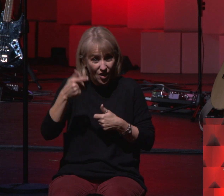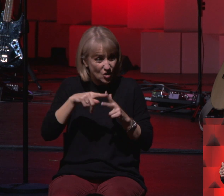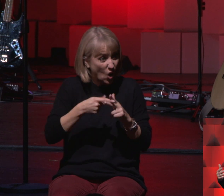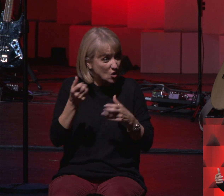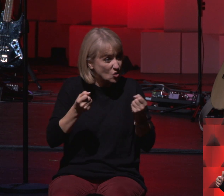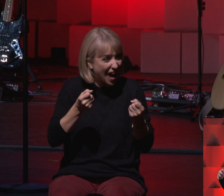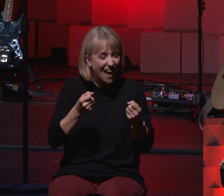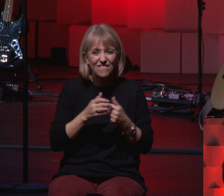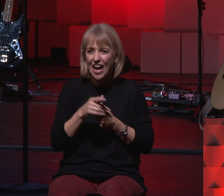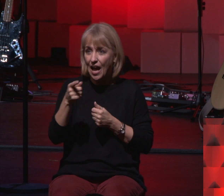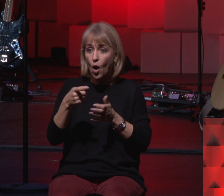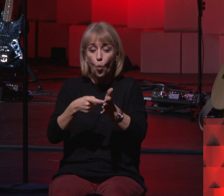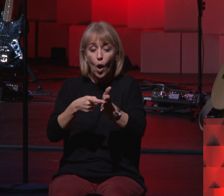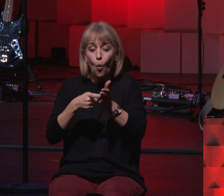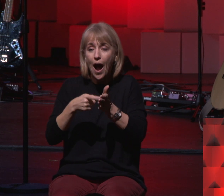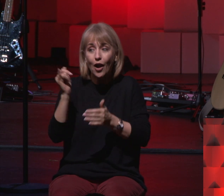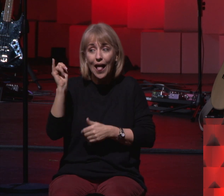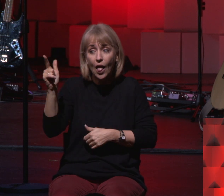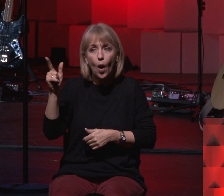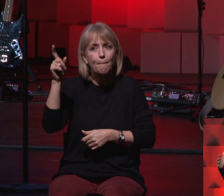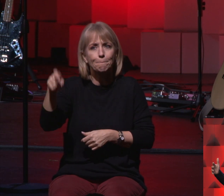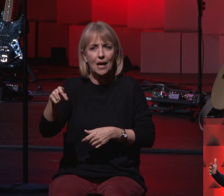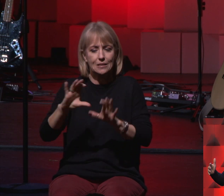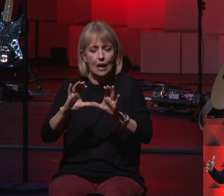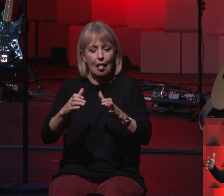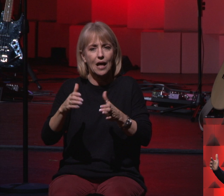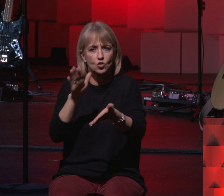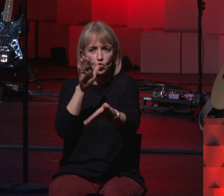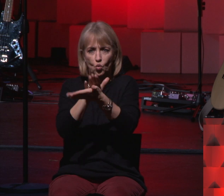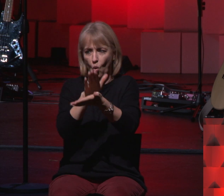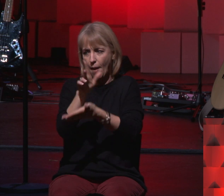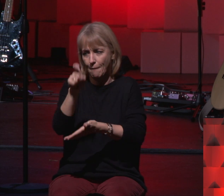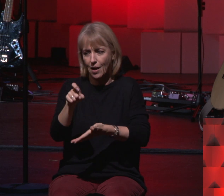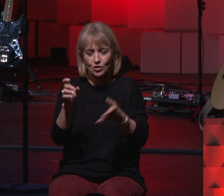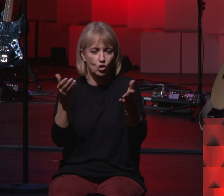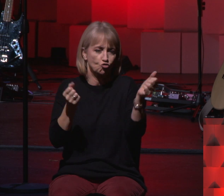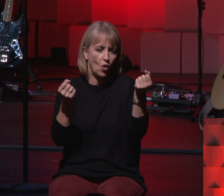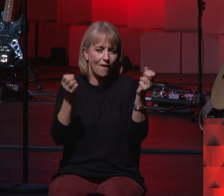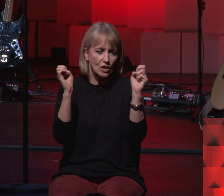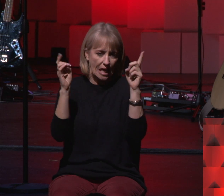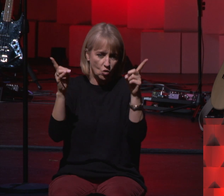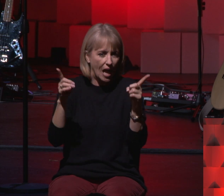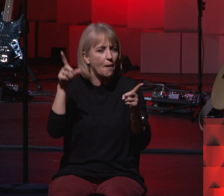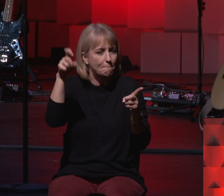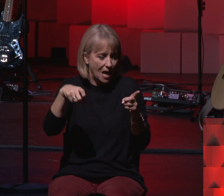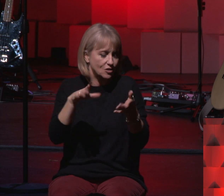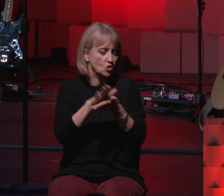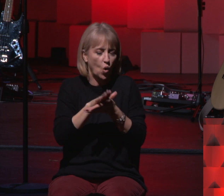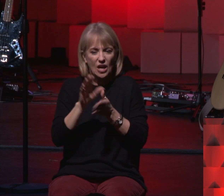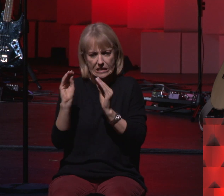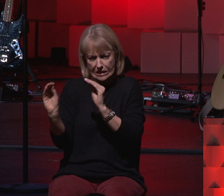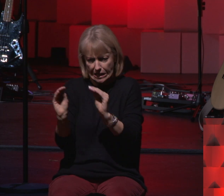was required you had to take a class in school to learn how to drive, and that's where you were taught the basics of